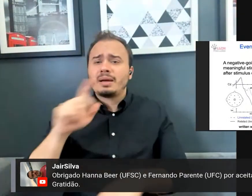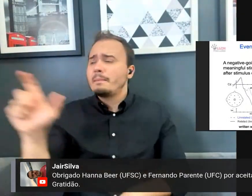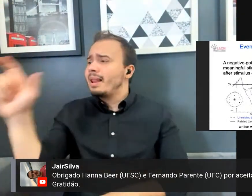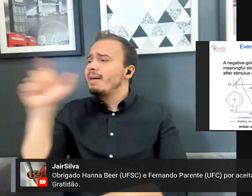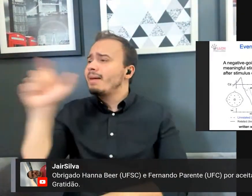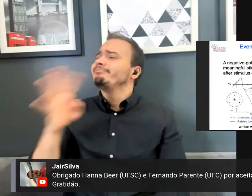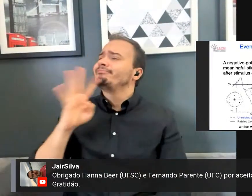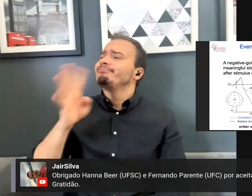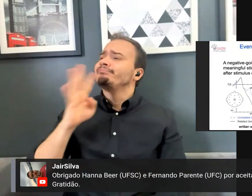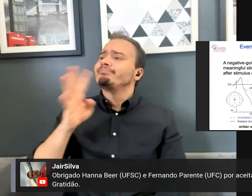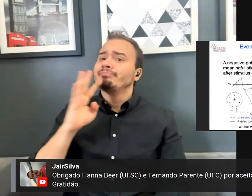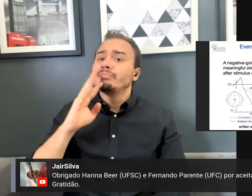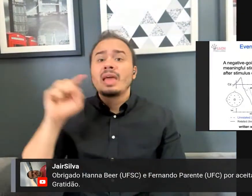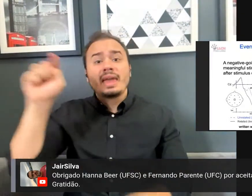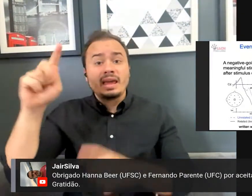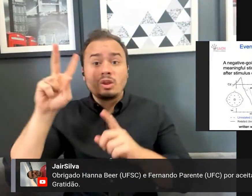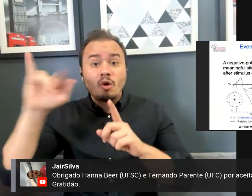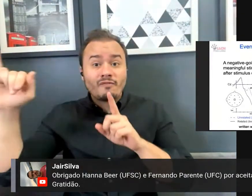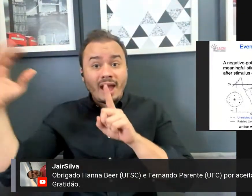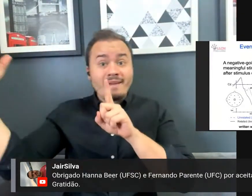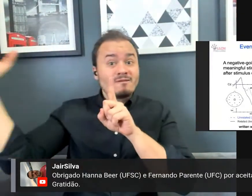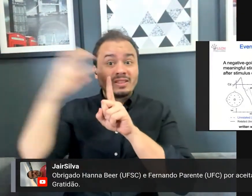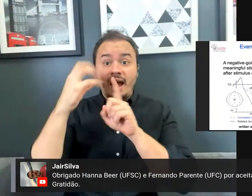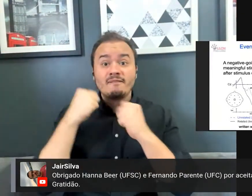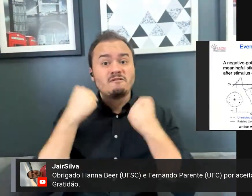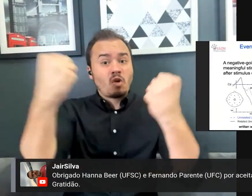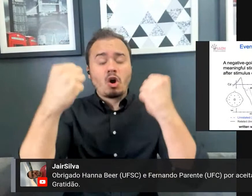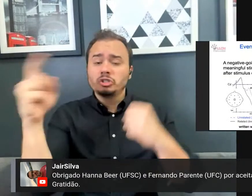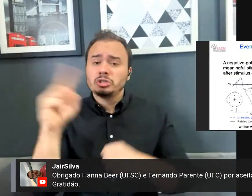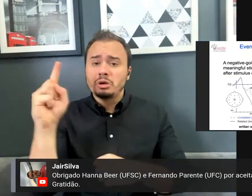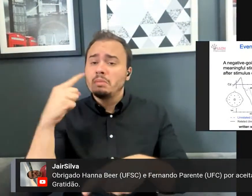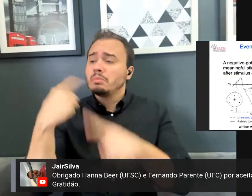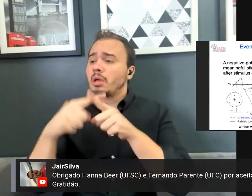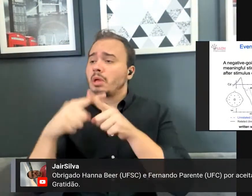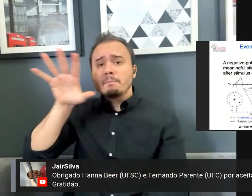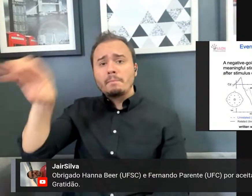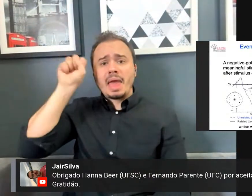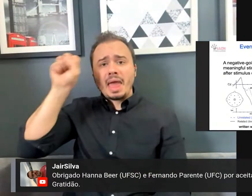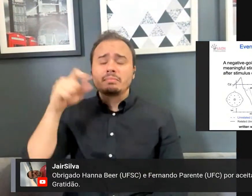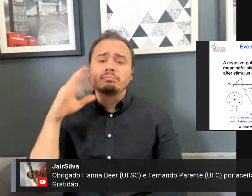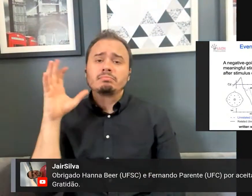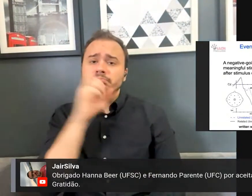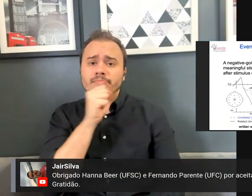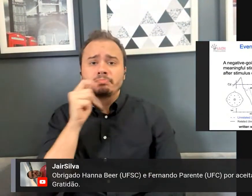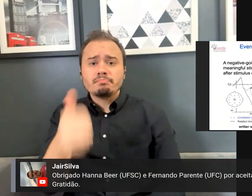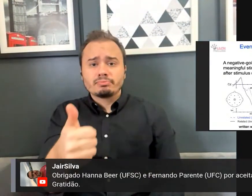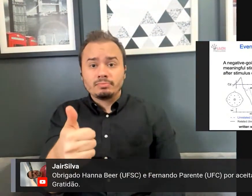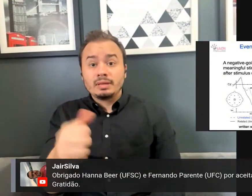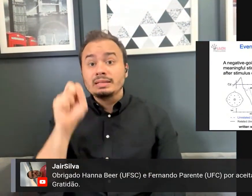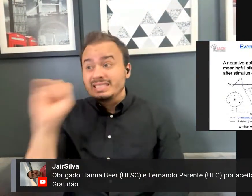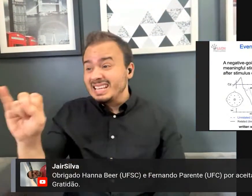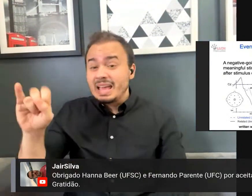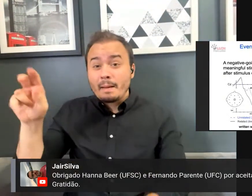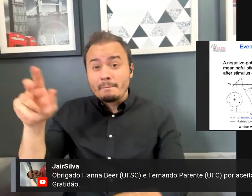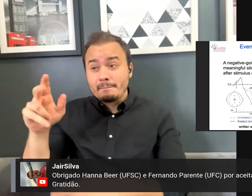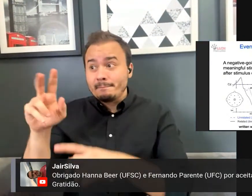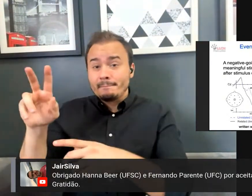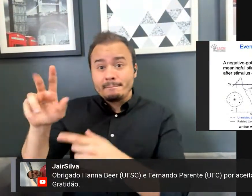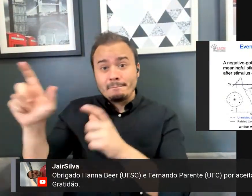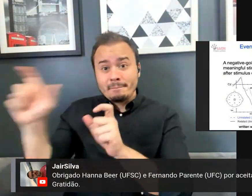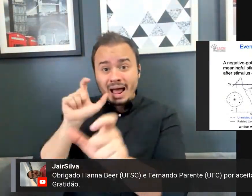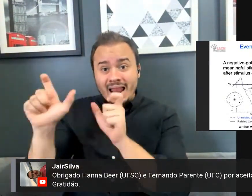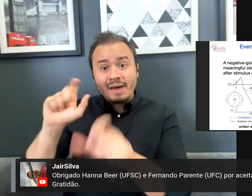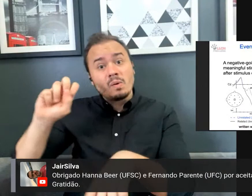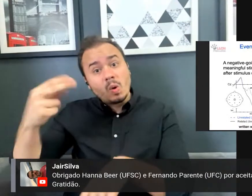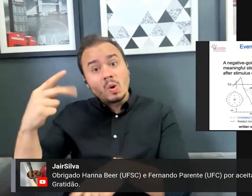larger negativity, a larger N400 compared to abstract words. The idea is that there is sort of a richer,